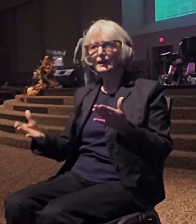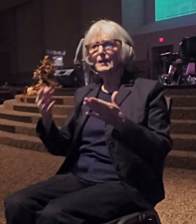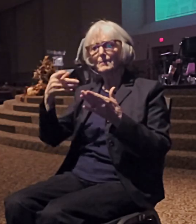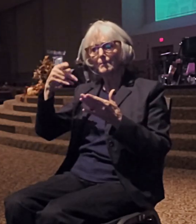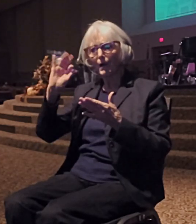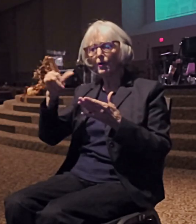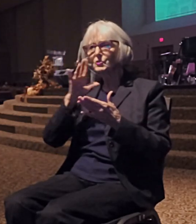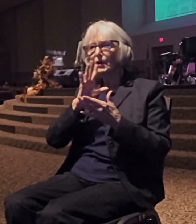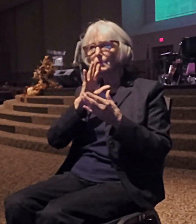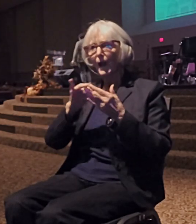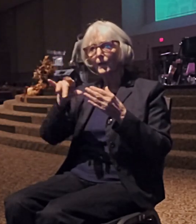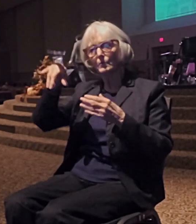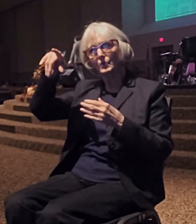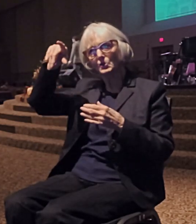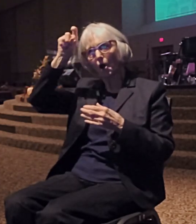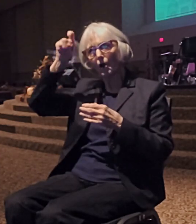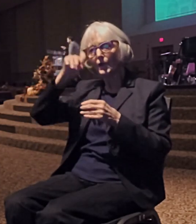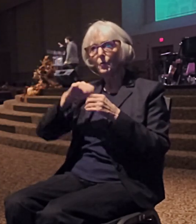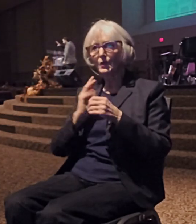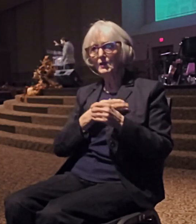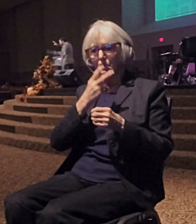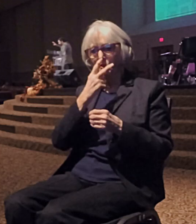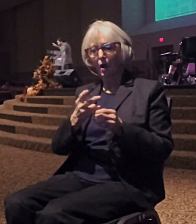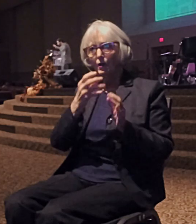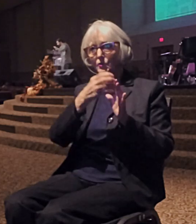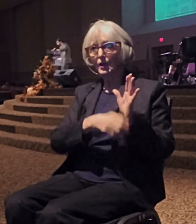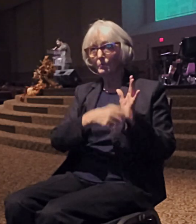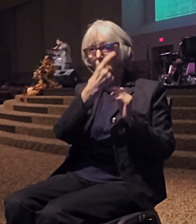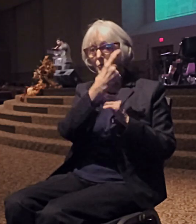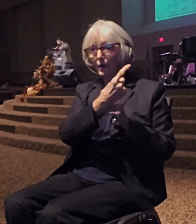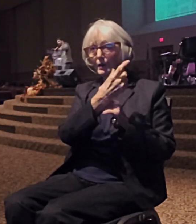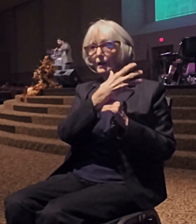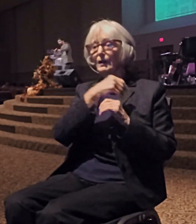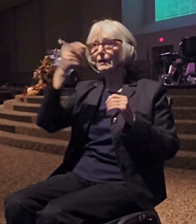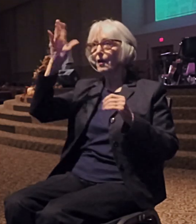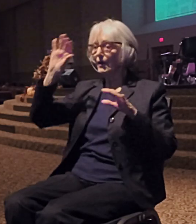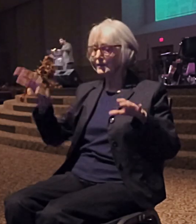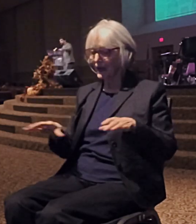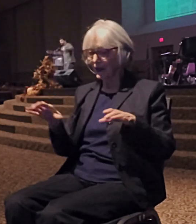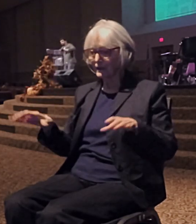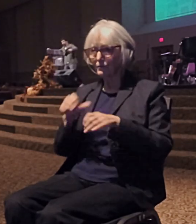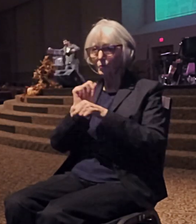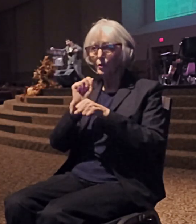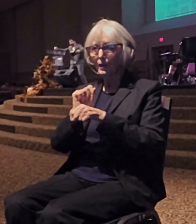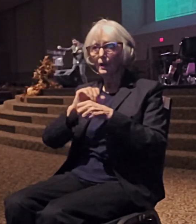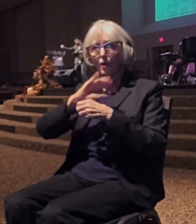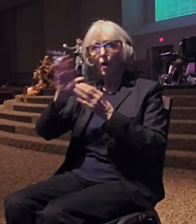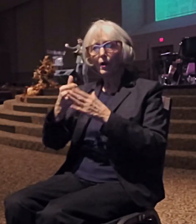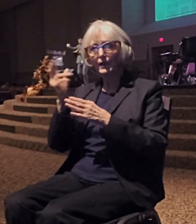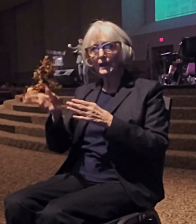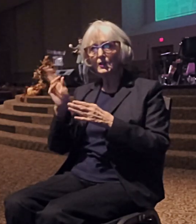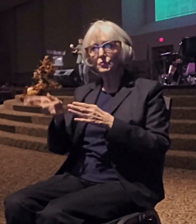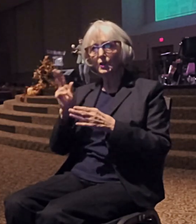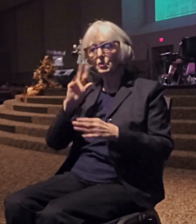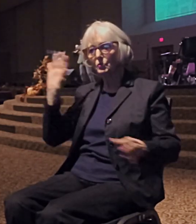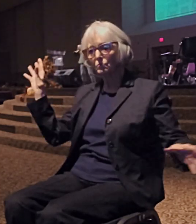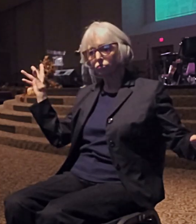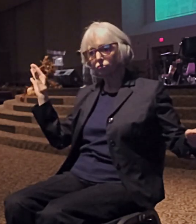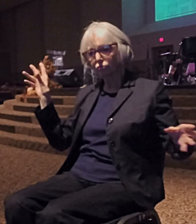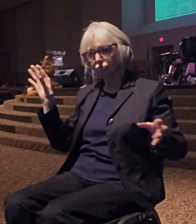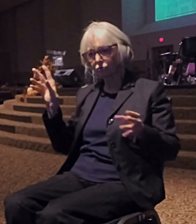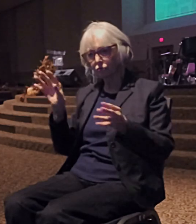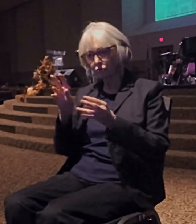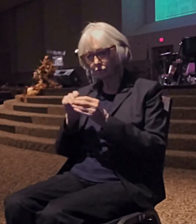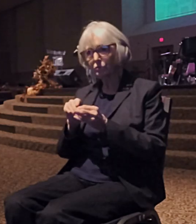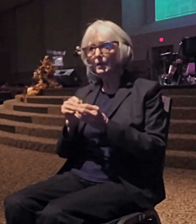the mystery. We saw the mystery in chapter 1. God is actively working in all things in history to bring everything in creation, seen and unseen,